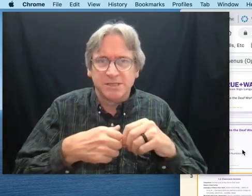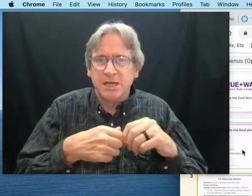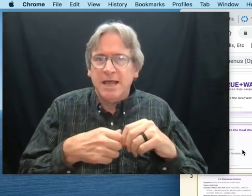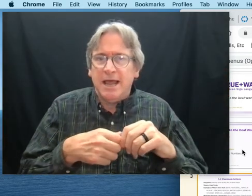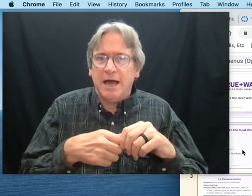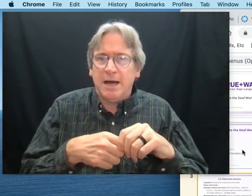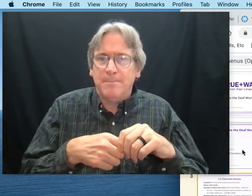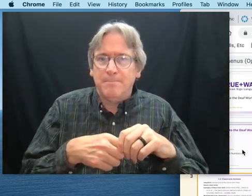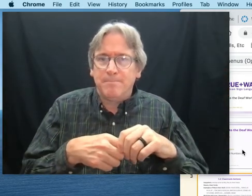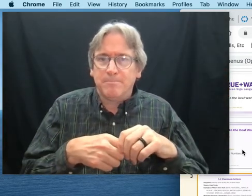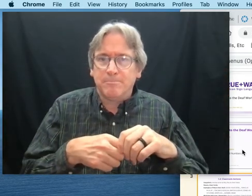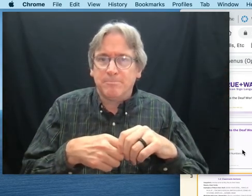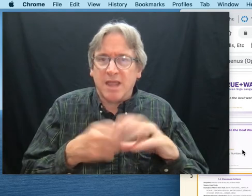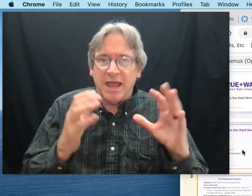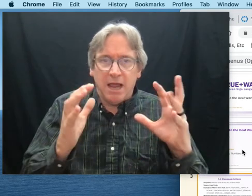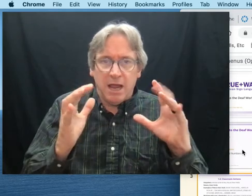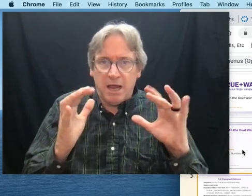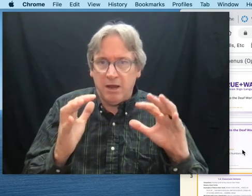examples.